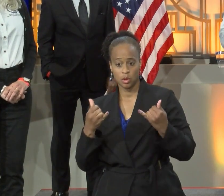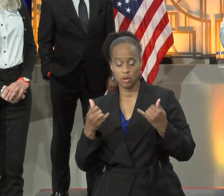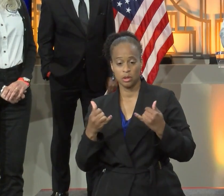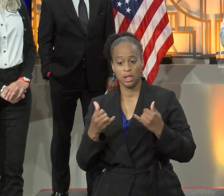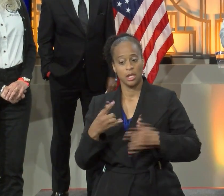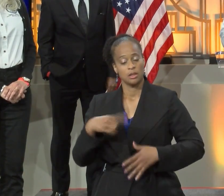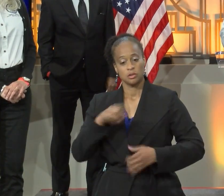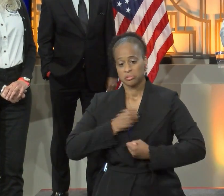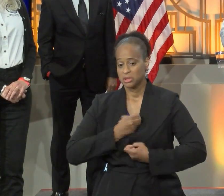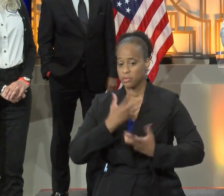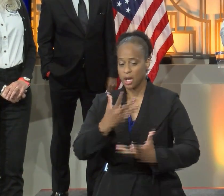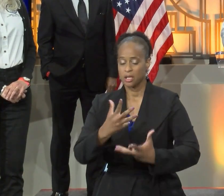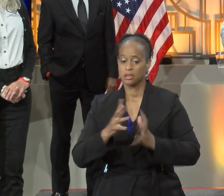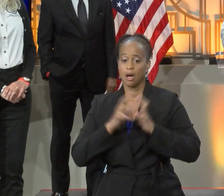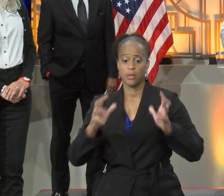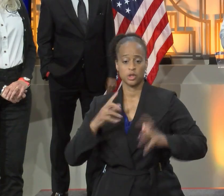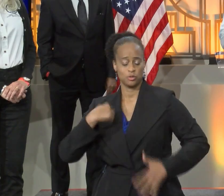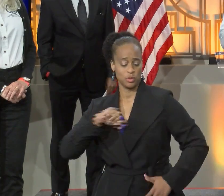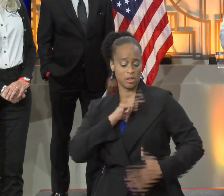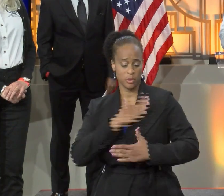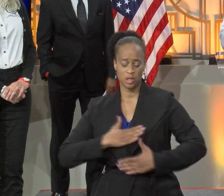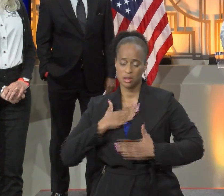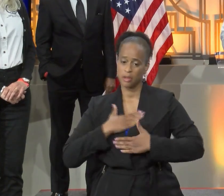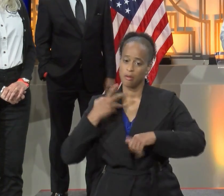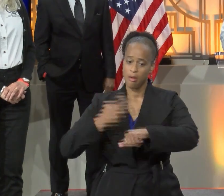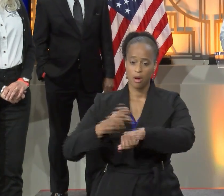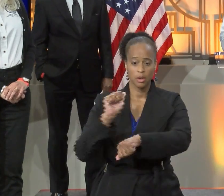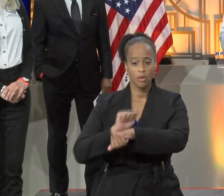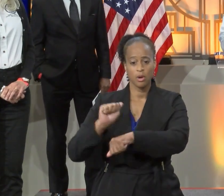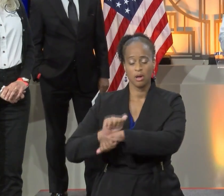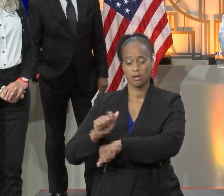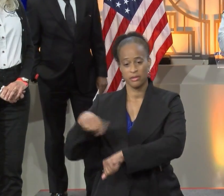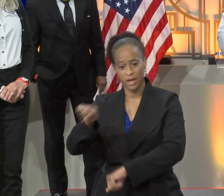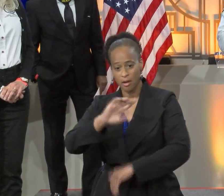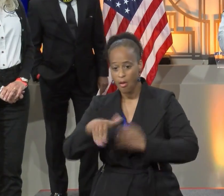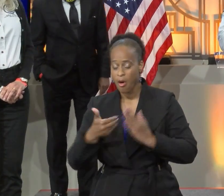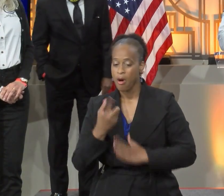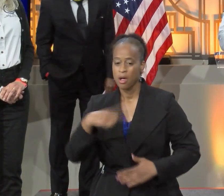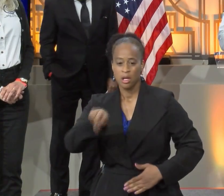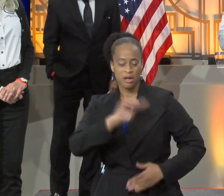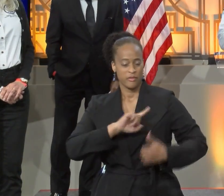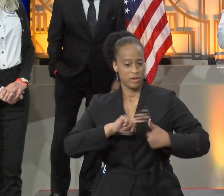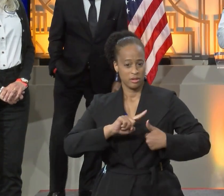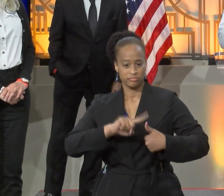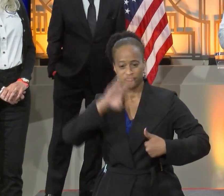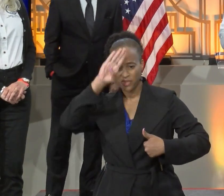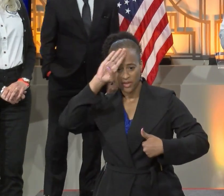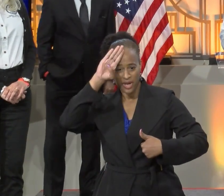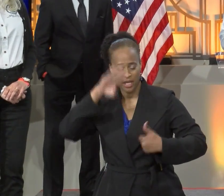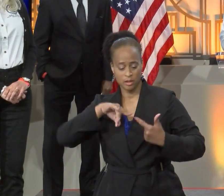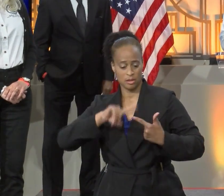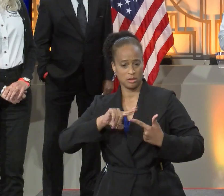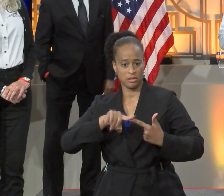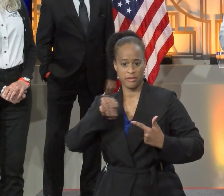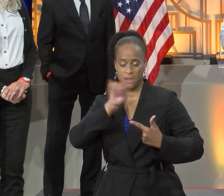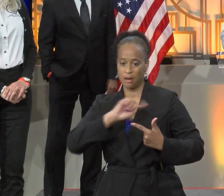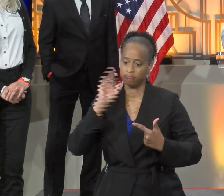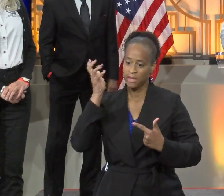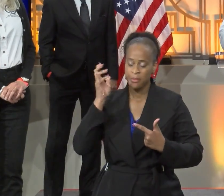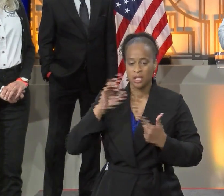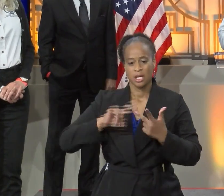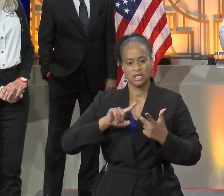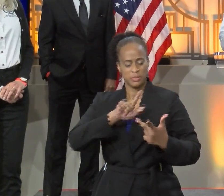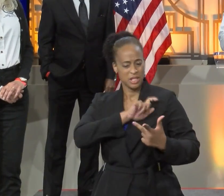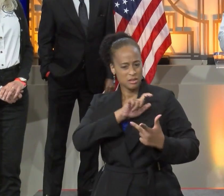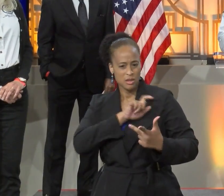voice how much we appreciate the hard work that our first responders, firefighters, paramedics, police